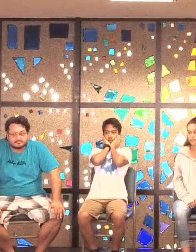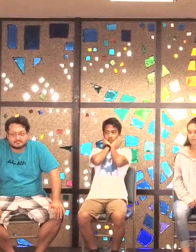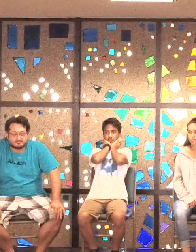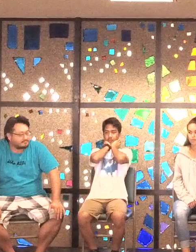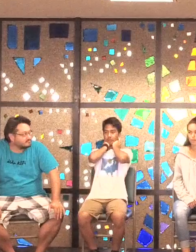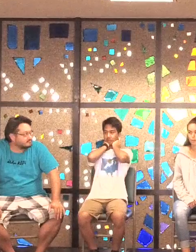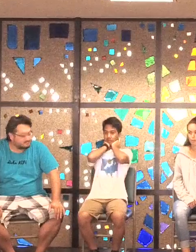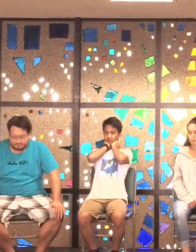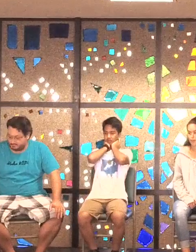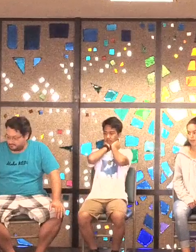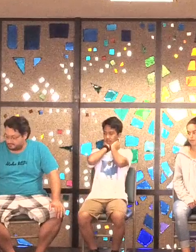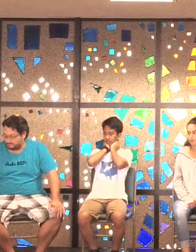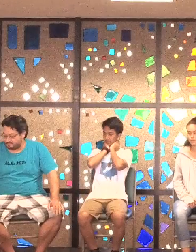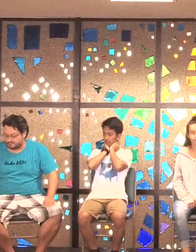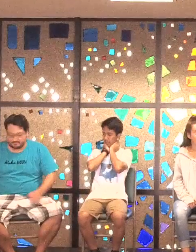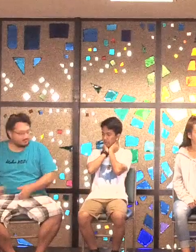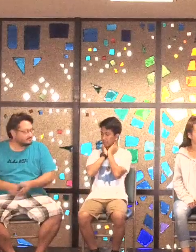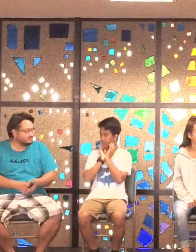Okay, cool.